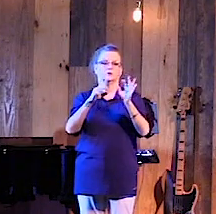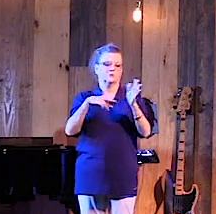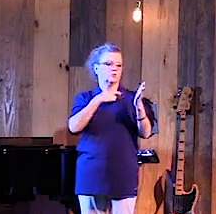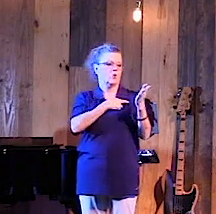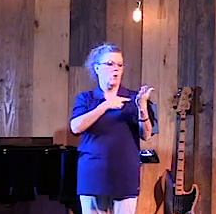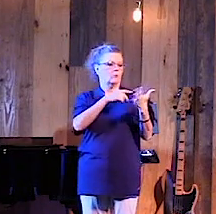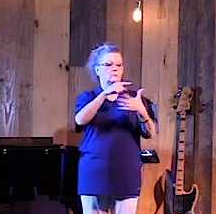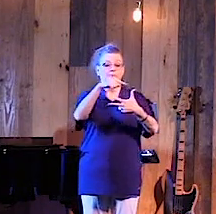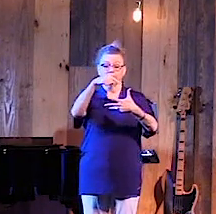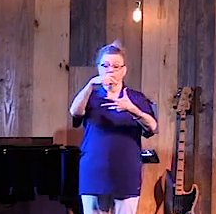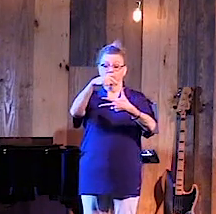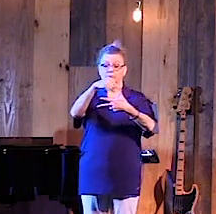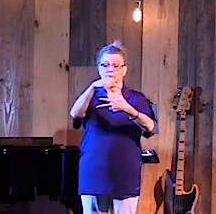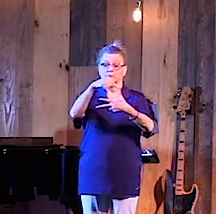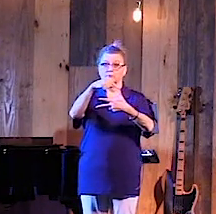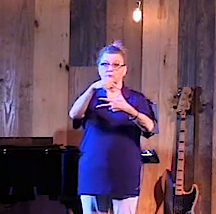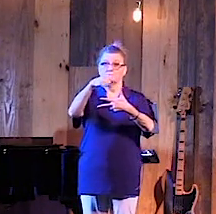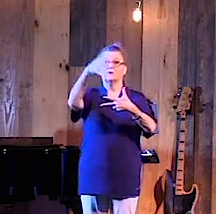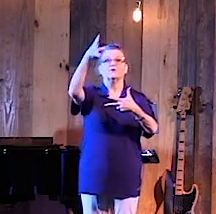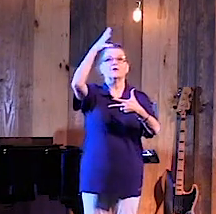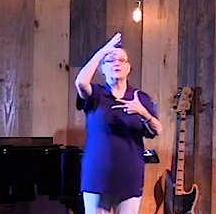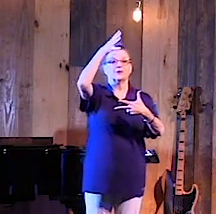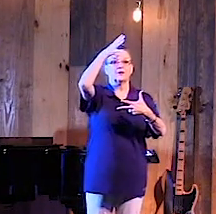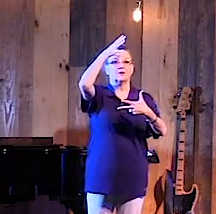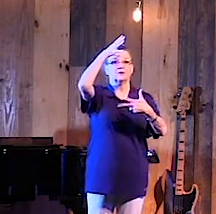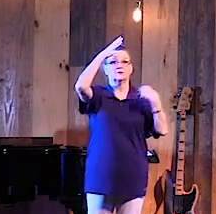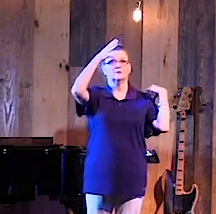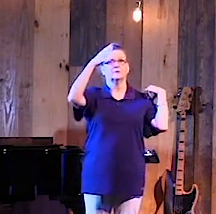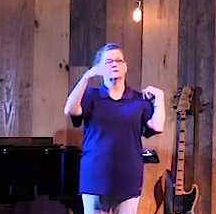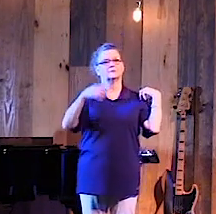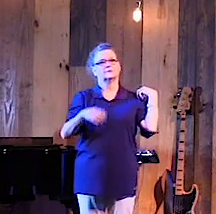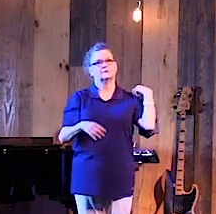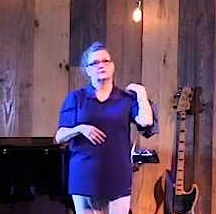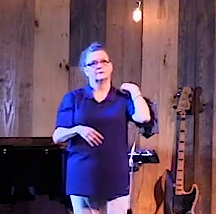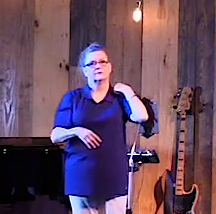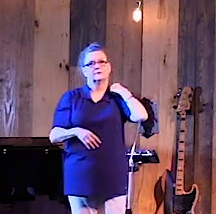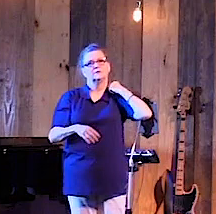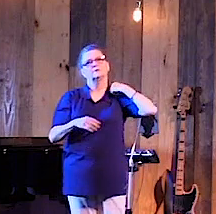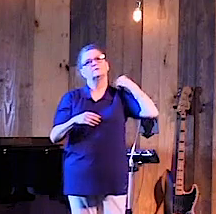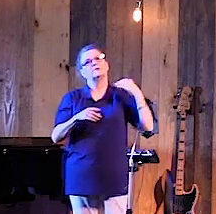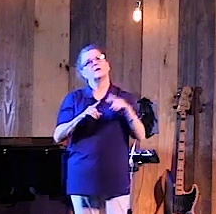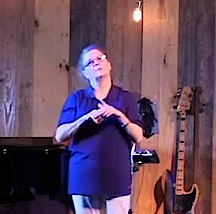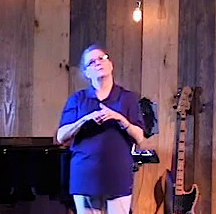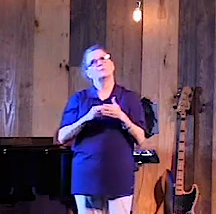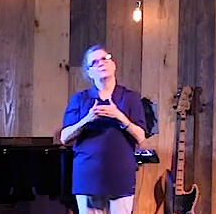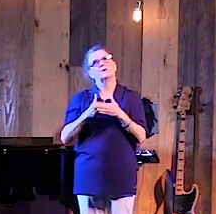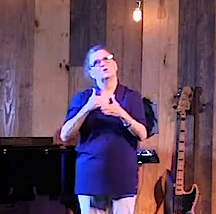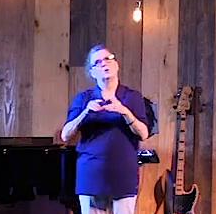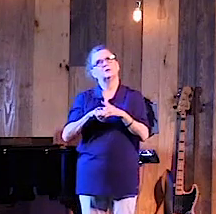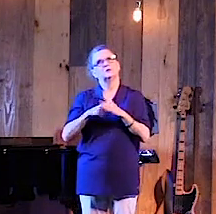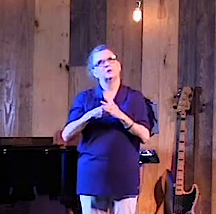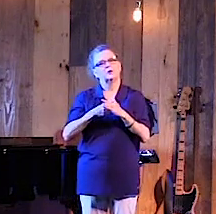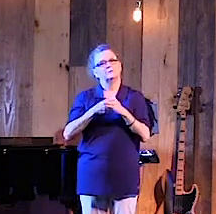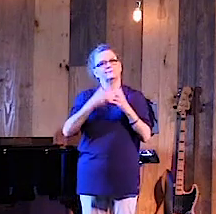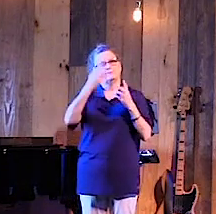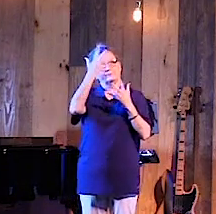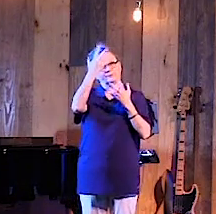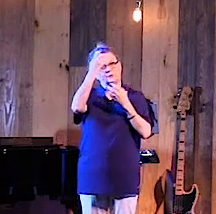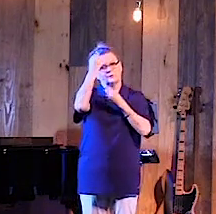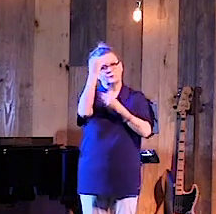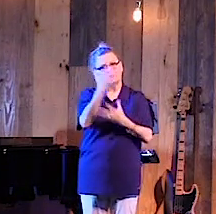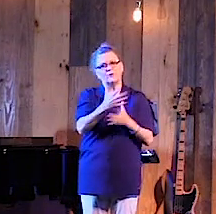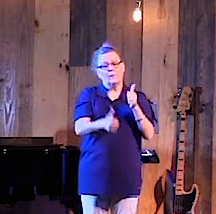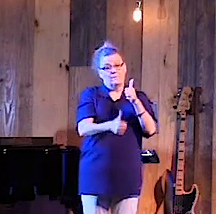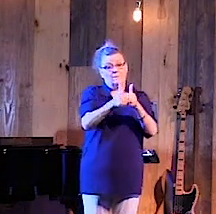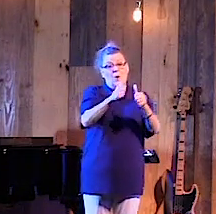really into it, I need you to know there's a couple of things that we usually get wrong about the story. The first one is that most people think that